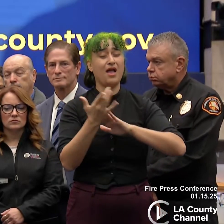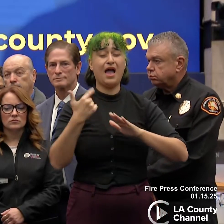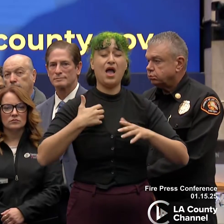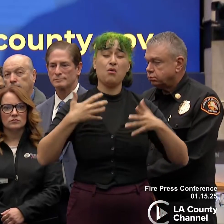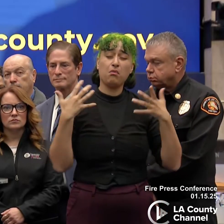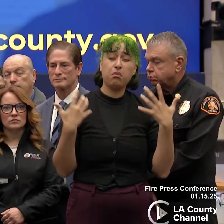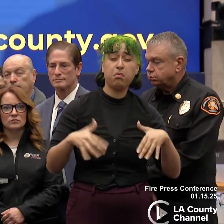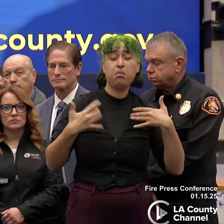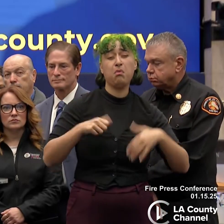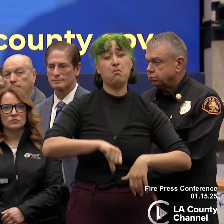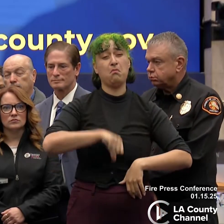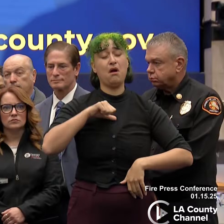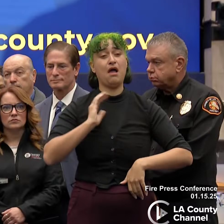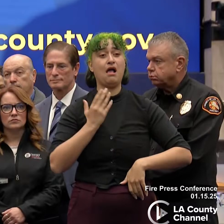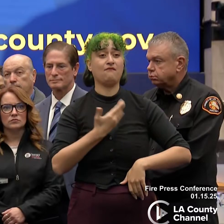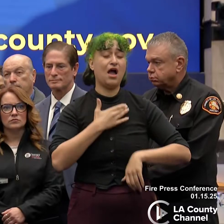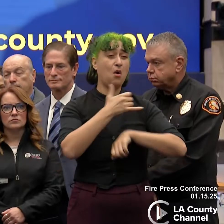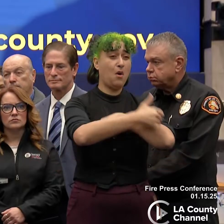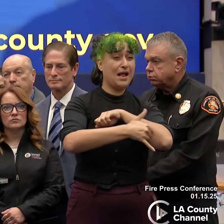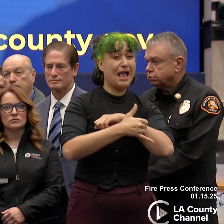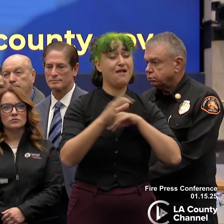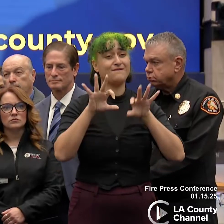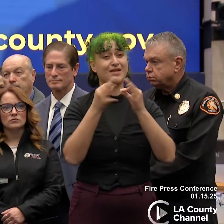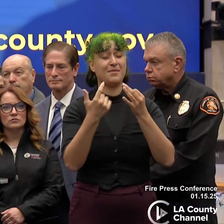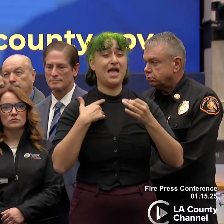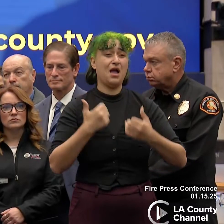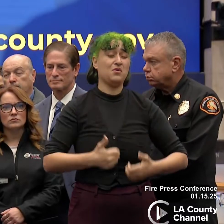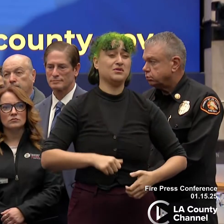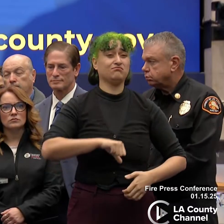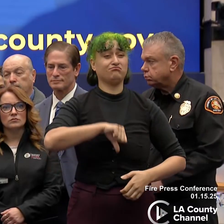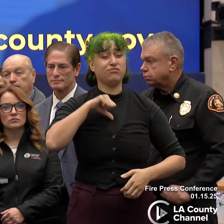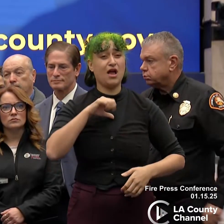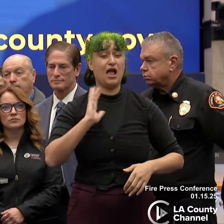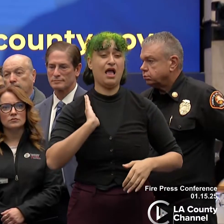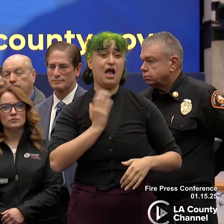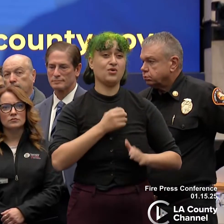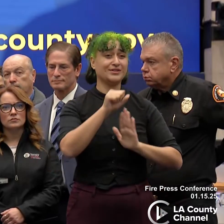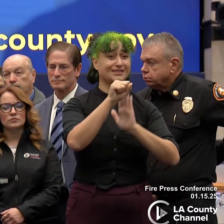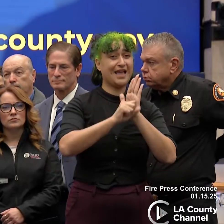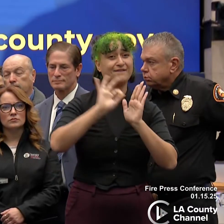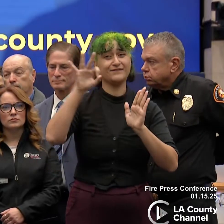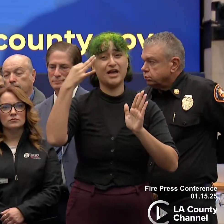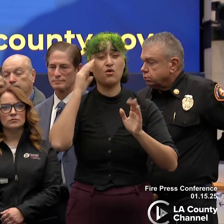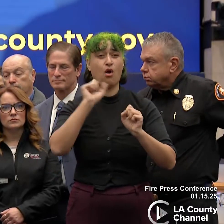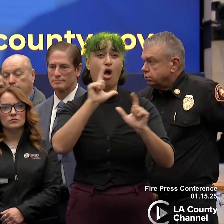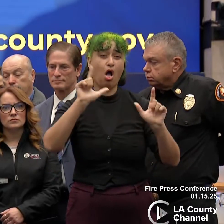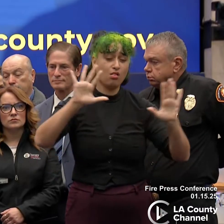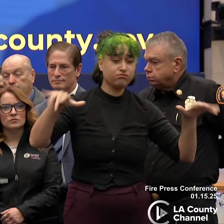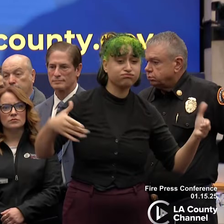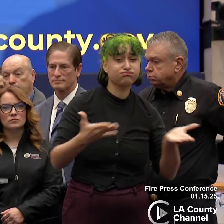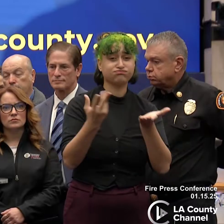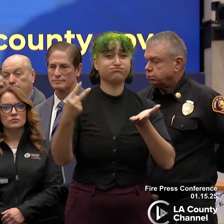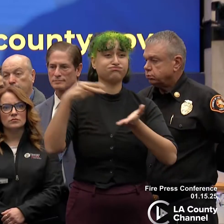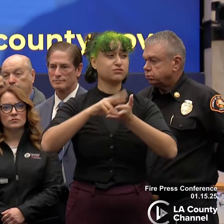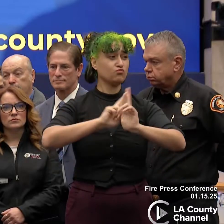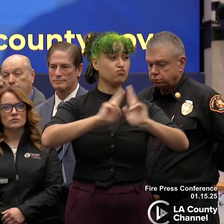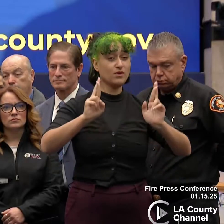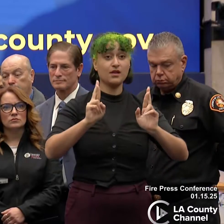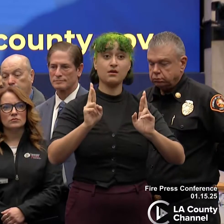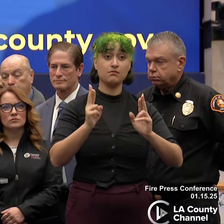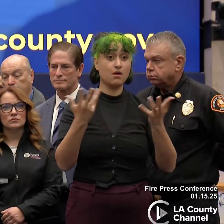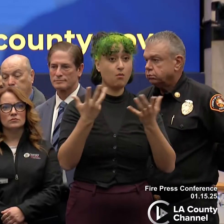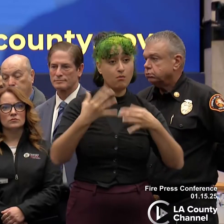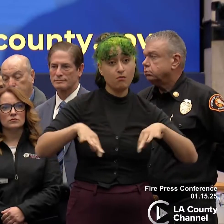proud of our county family. I was so proud of the state and the federal who've all stepped up. But more importantly, I was so proud